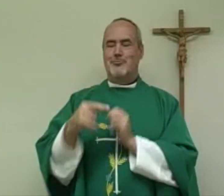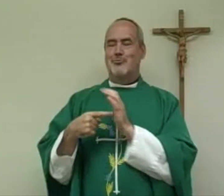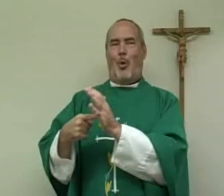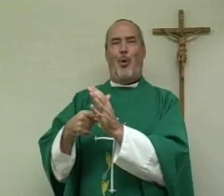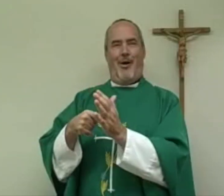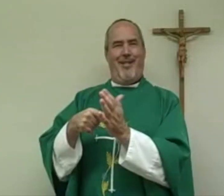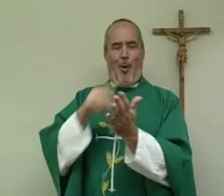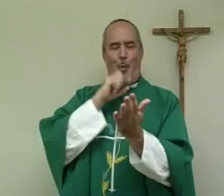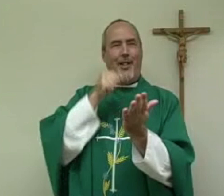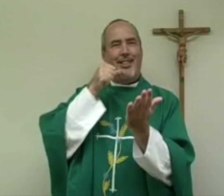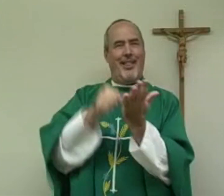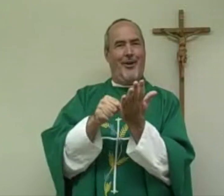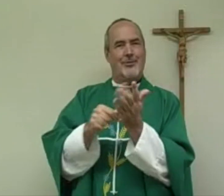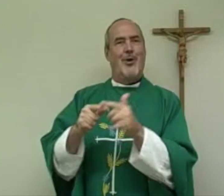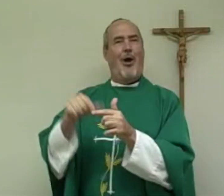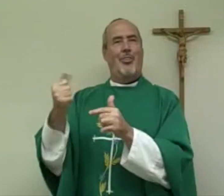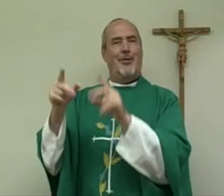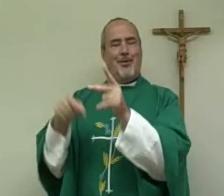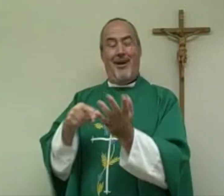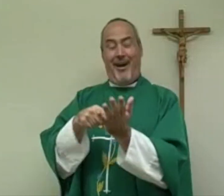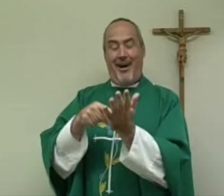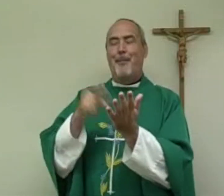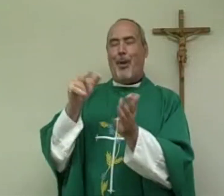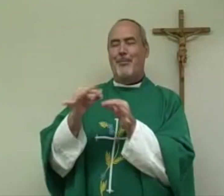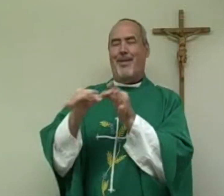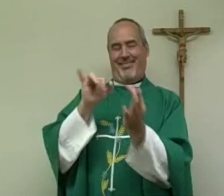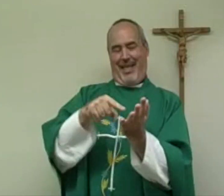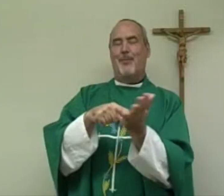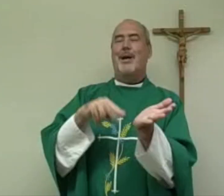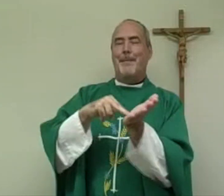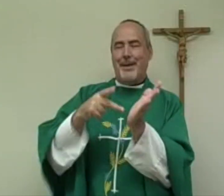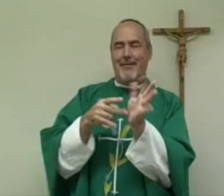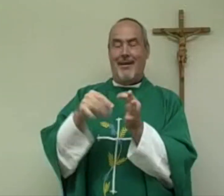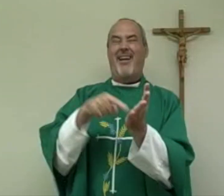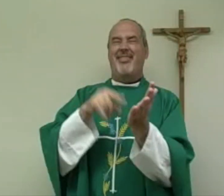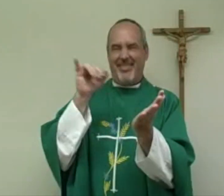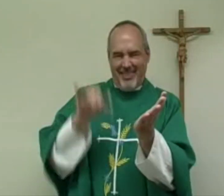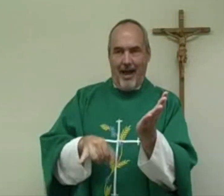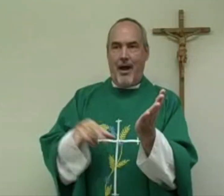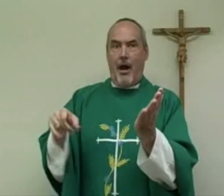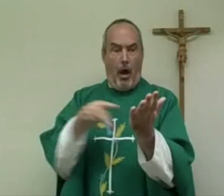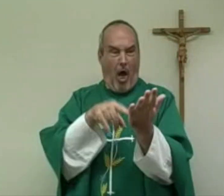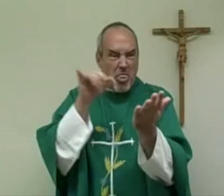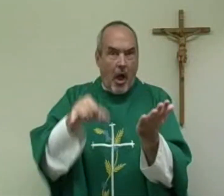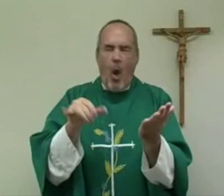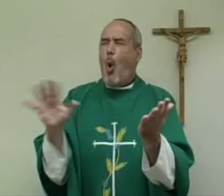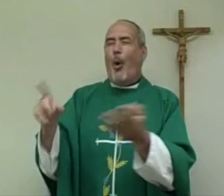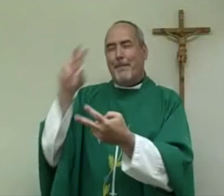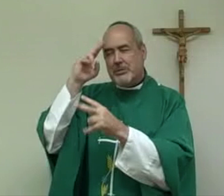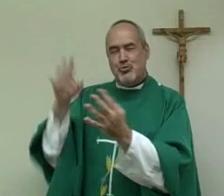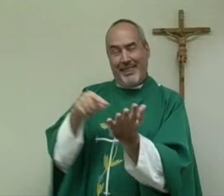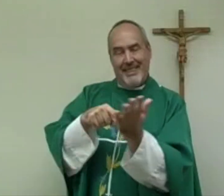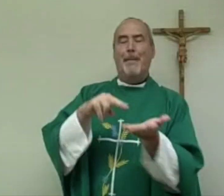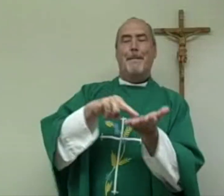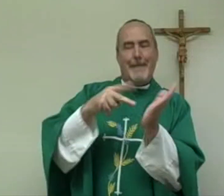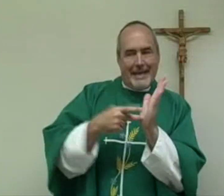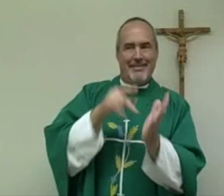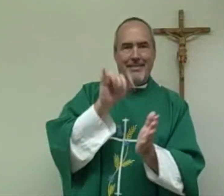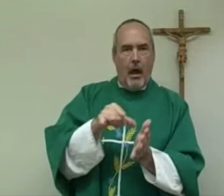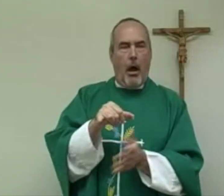died, and Timothy took that letter and showed it to other people and explained what it meant. And